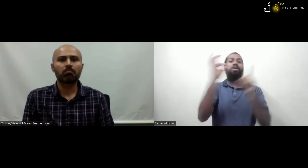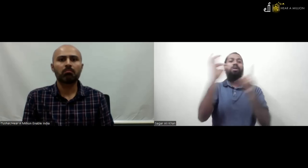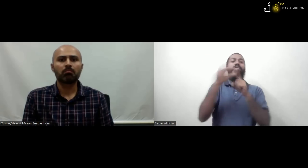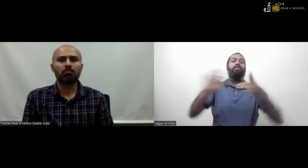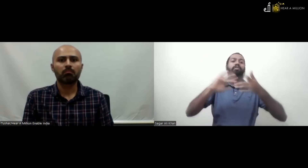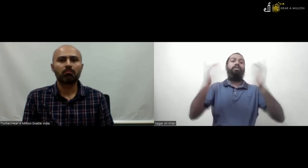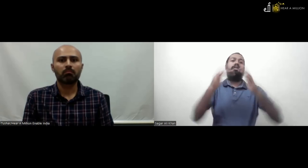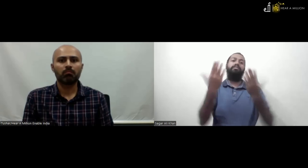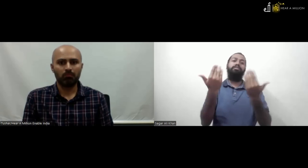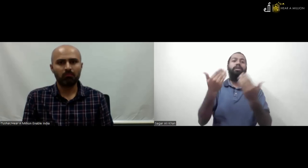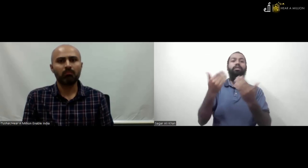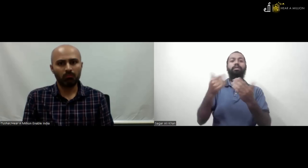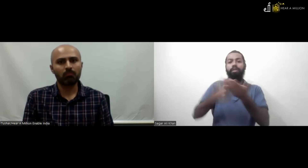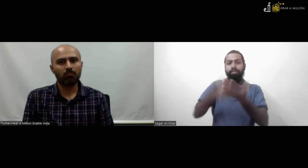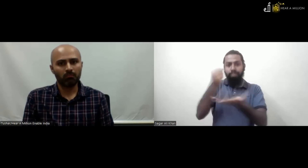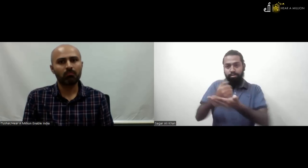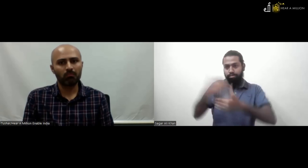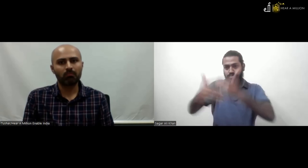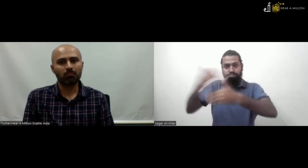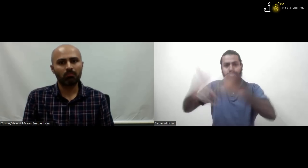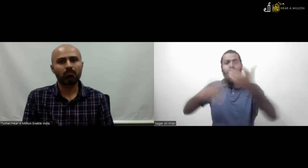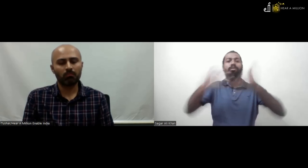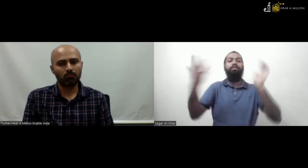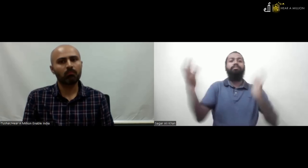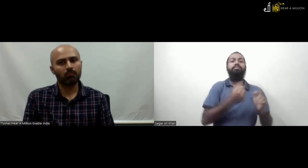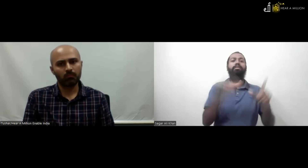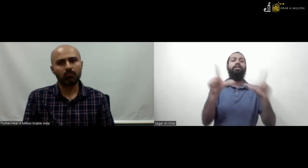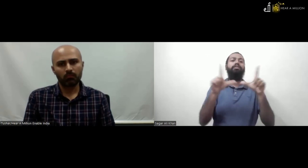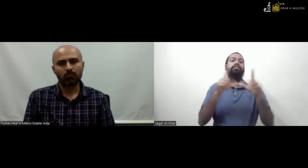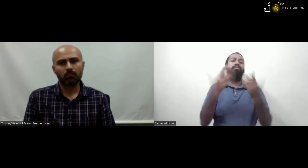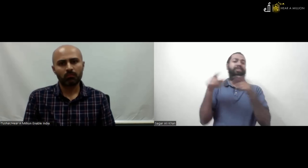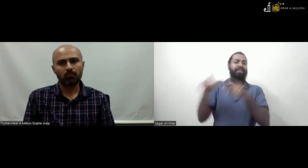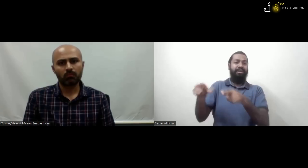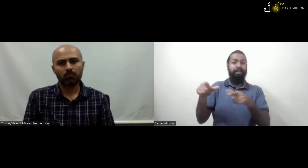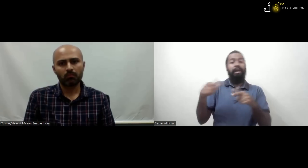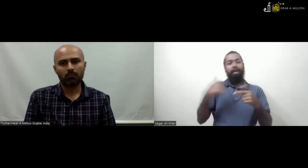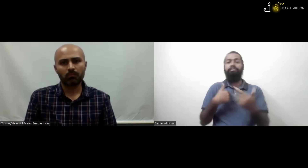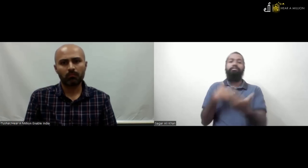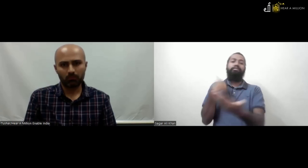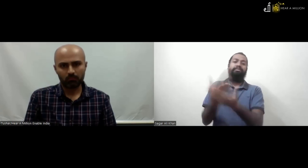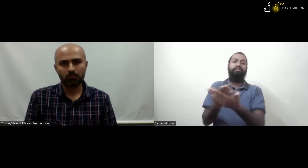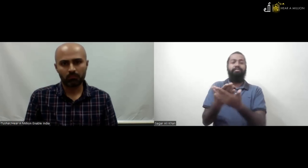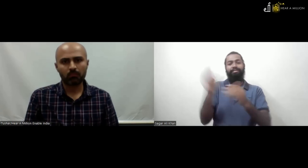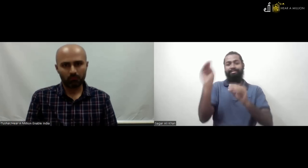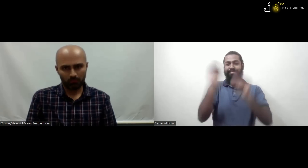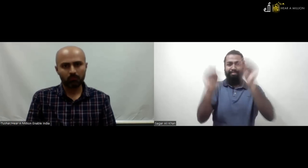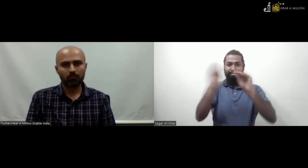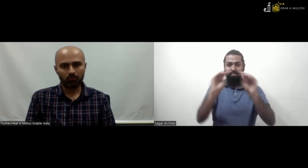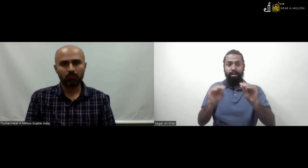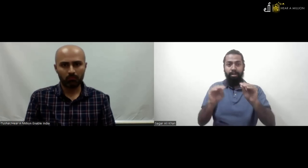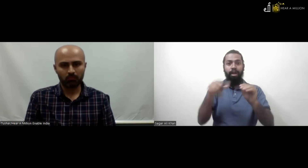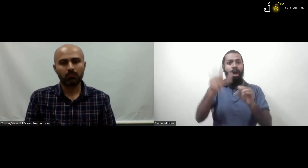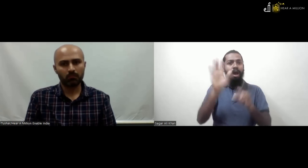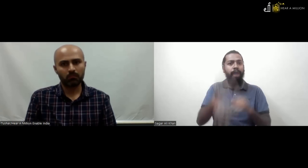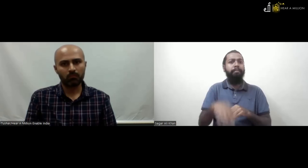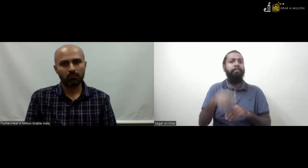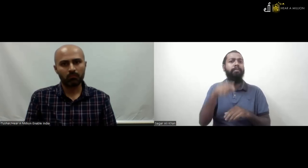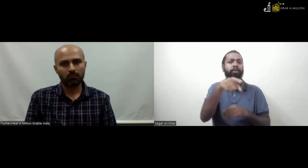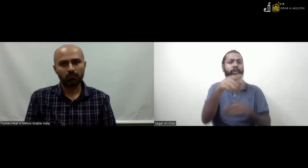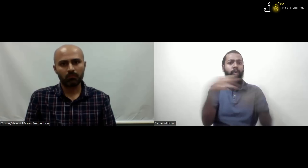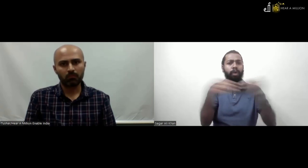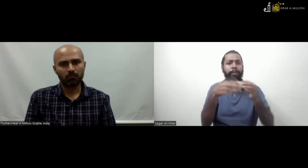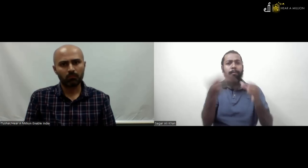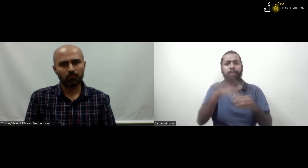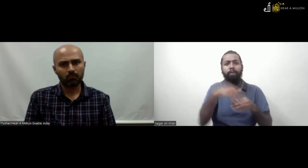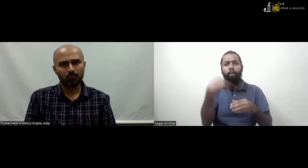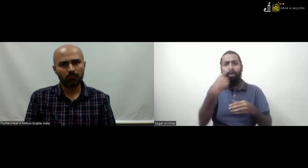is very recent that you can apply online. It was not there before. The process was manual. So I applied